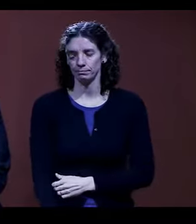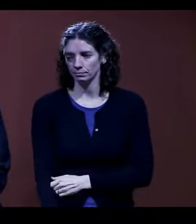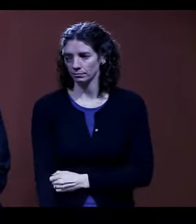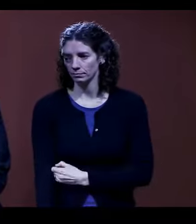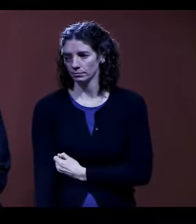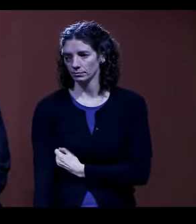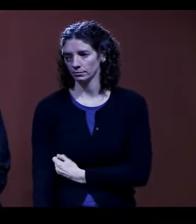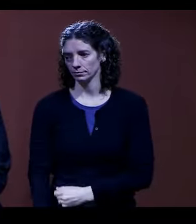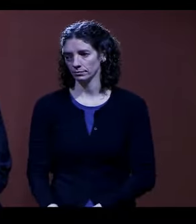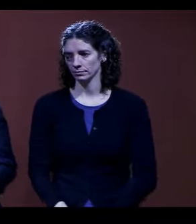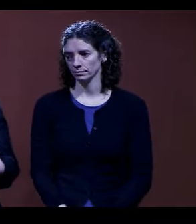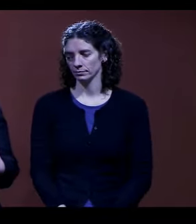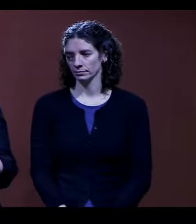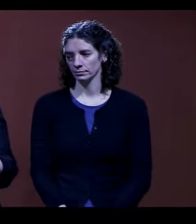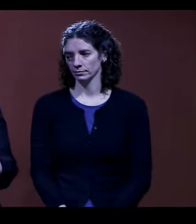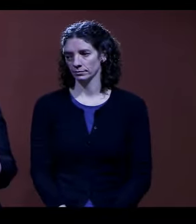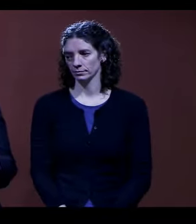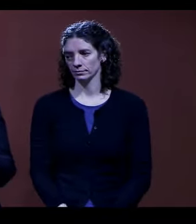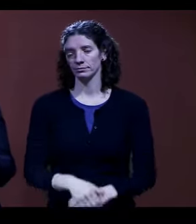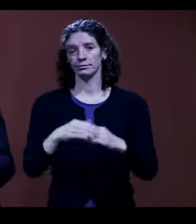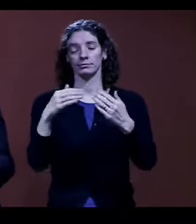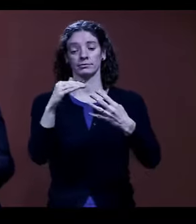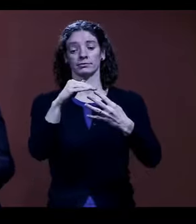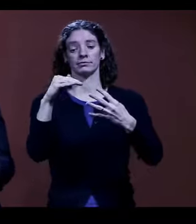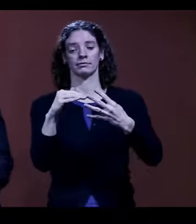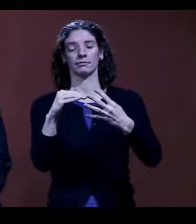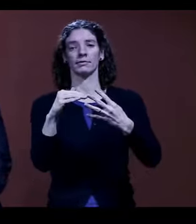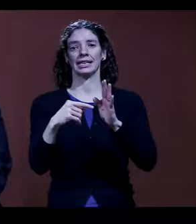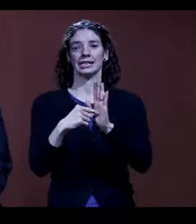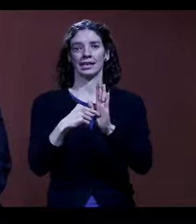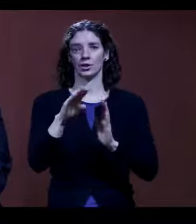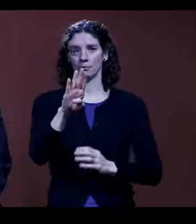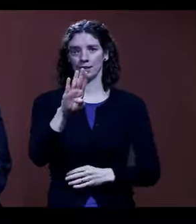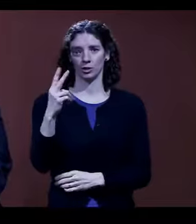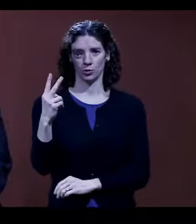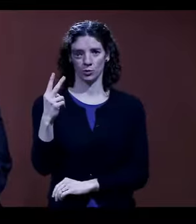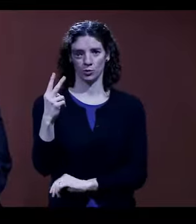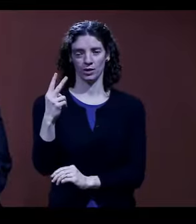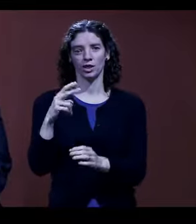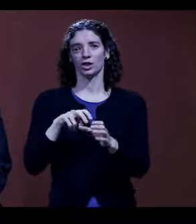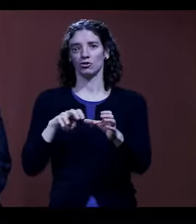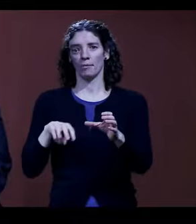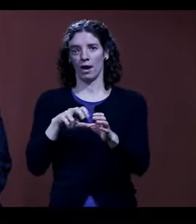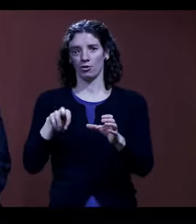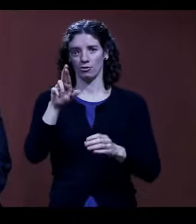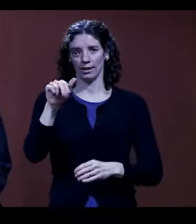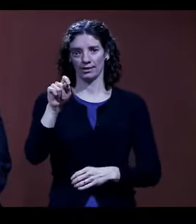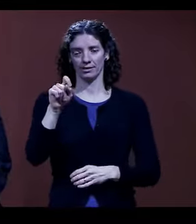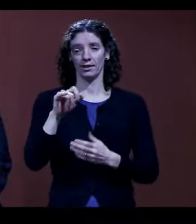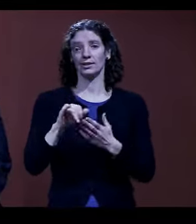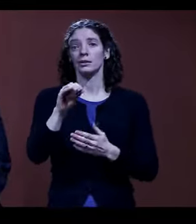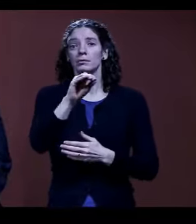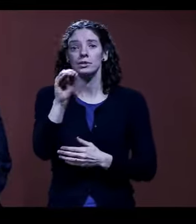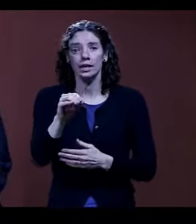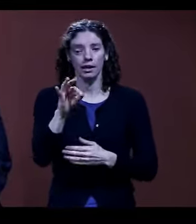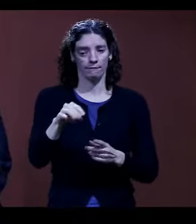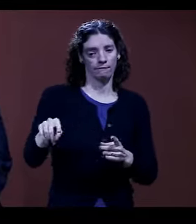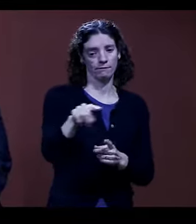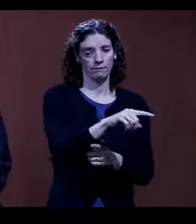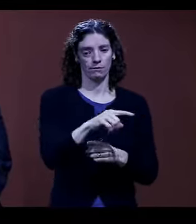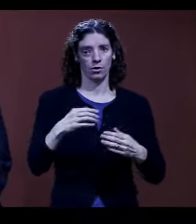So the next indicator is indicator B2, dropout. Again, this is the percent of youth with IEPs dropping out of high